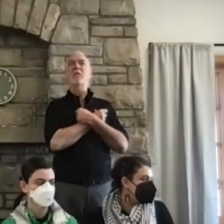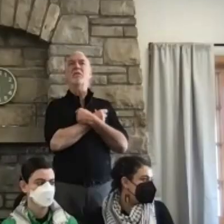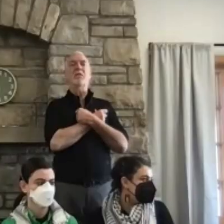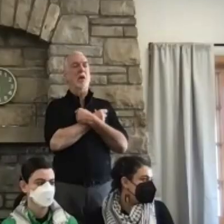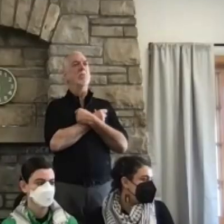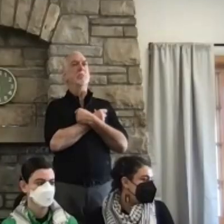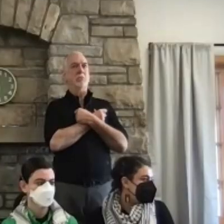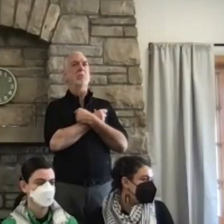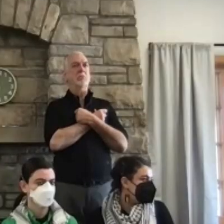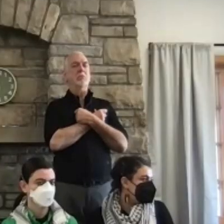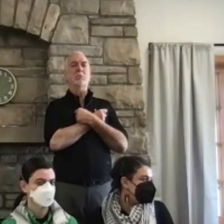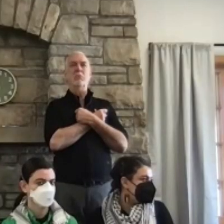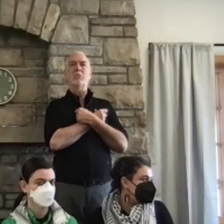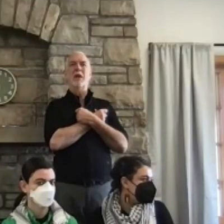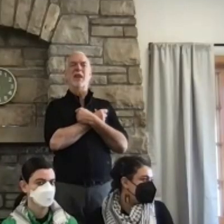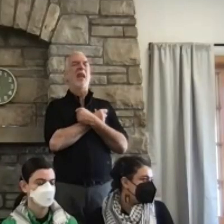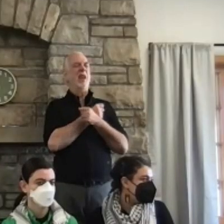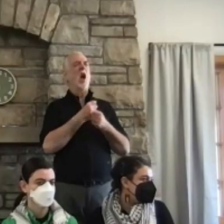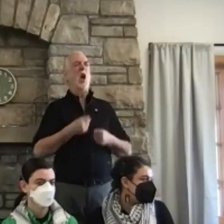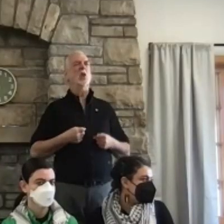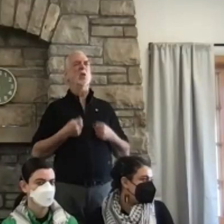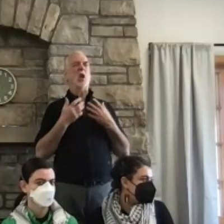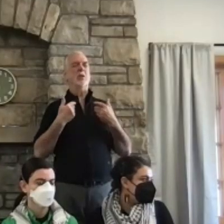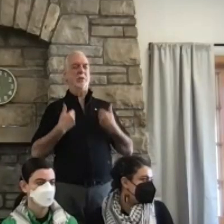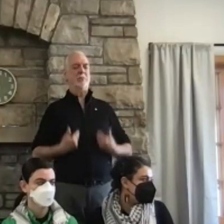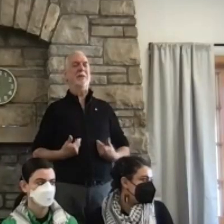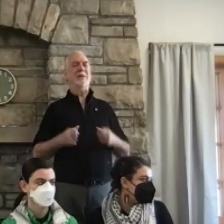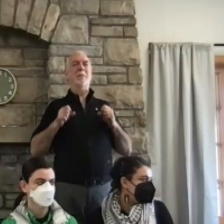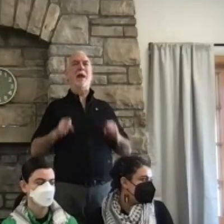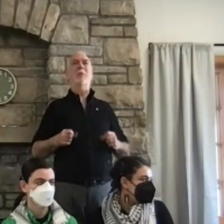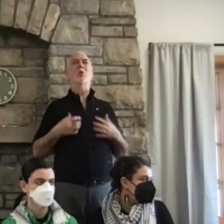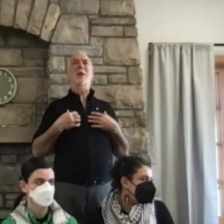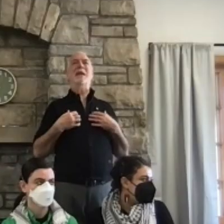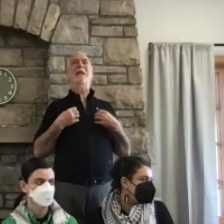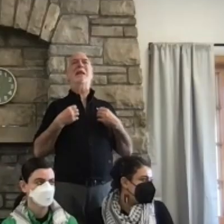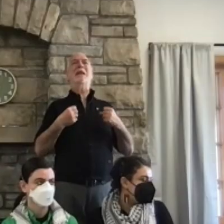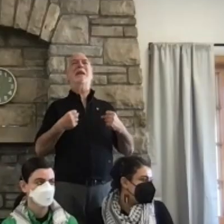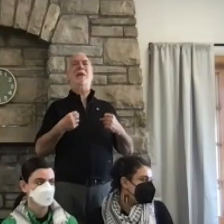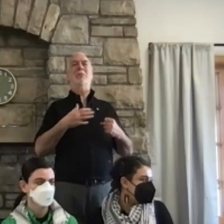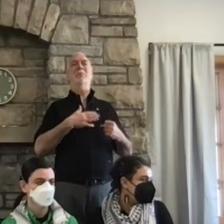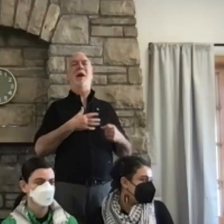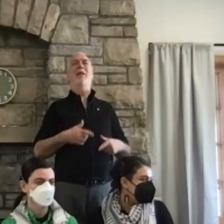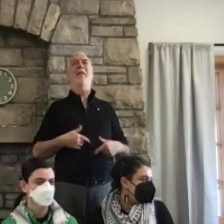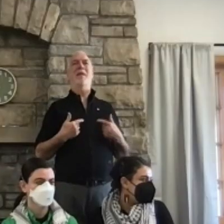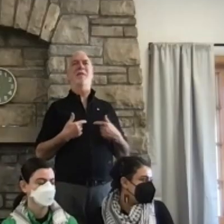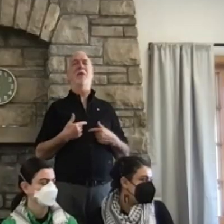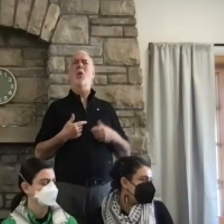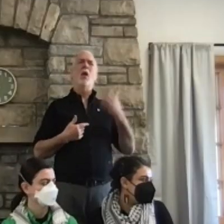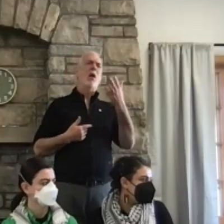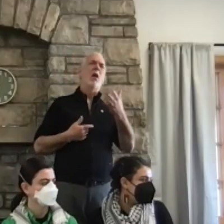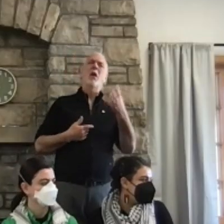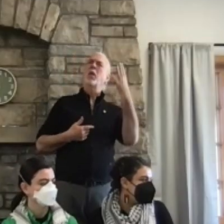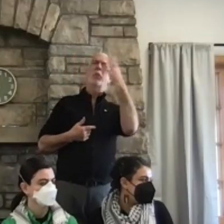being able to heal in life along with that was a beautiful